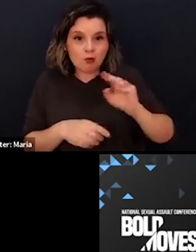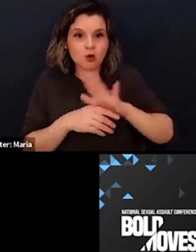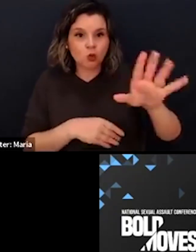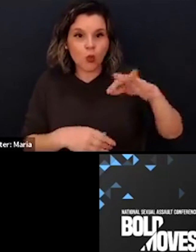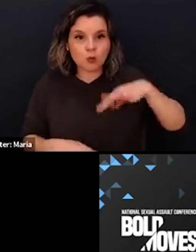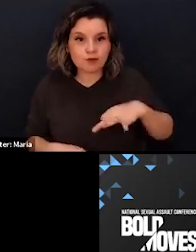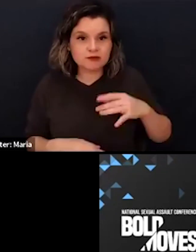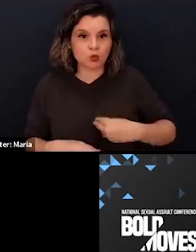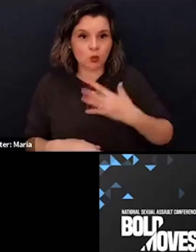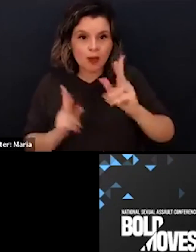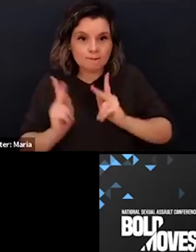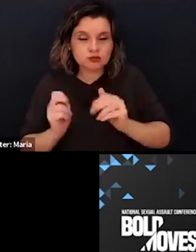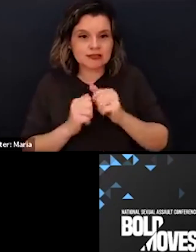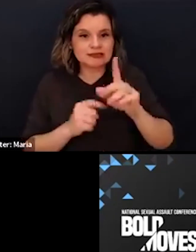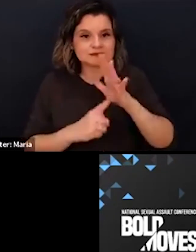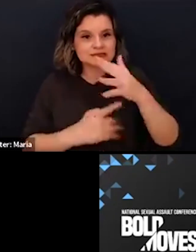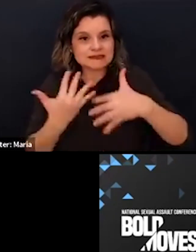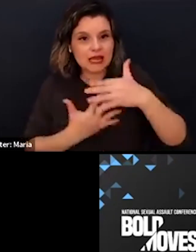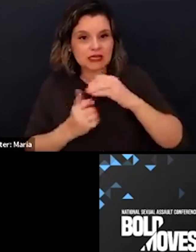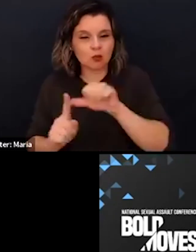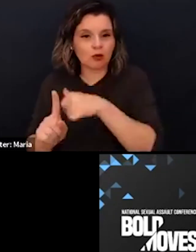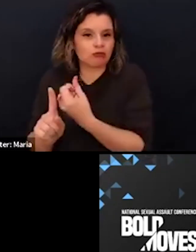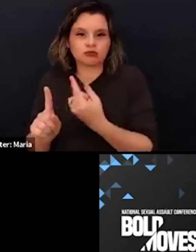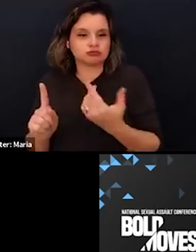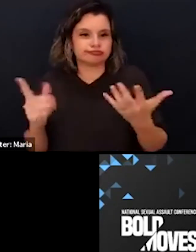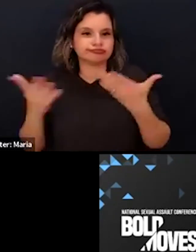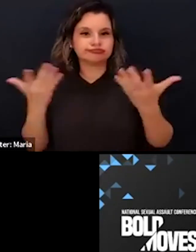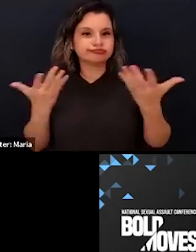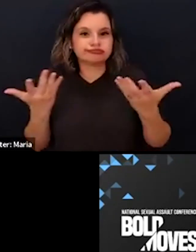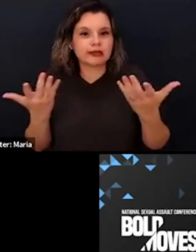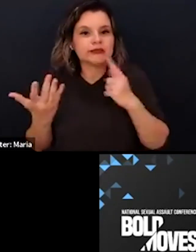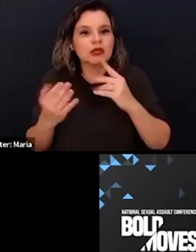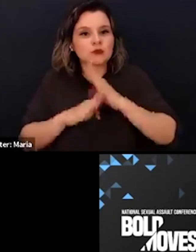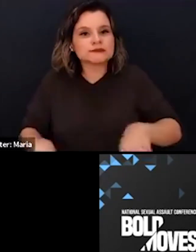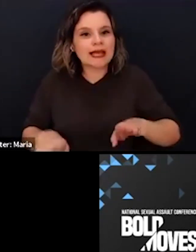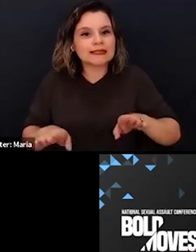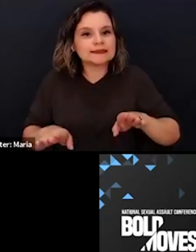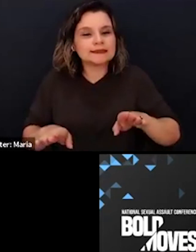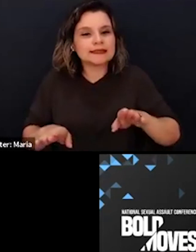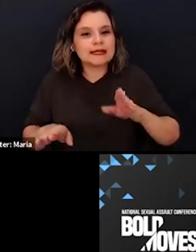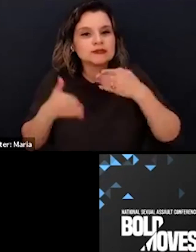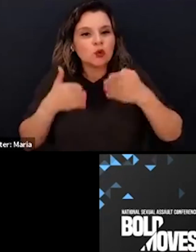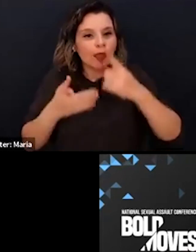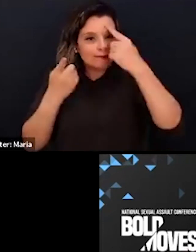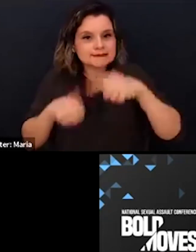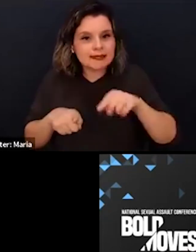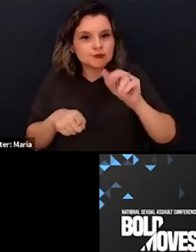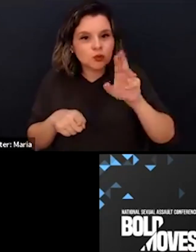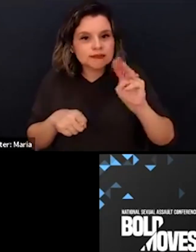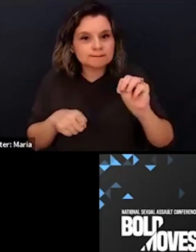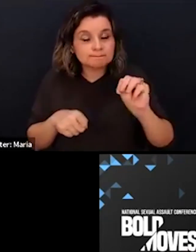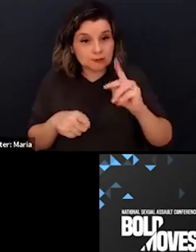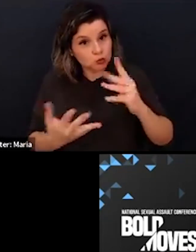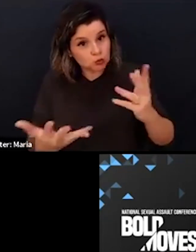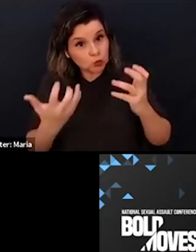white person in this society or others, then in a sense, your silence is a form of consent and complicity in racism. And do you want to,